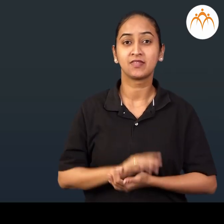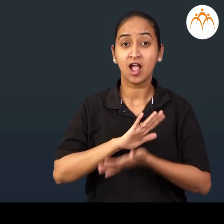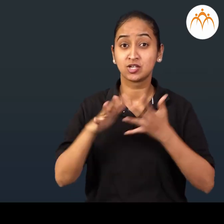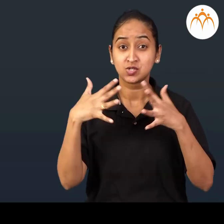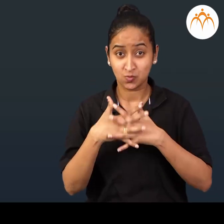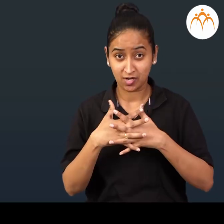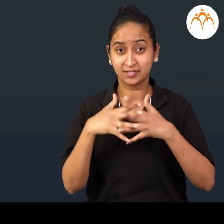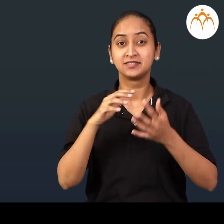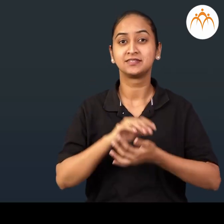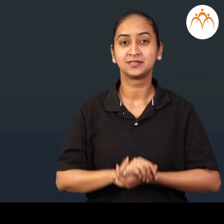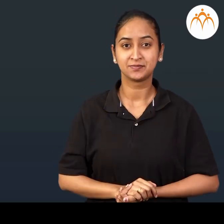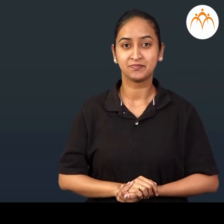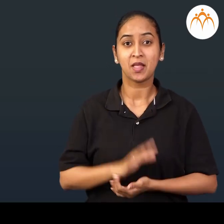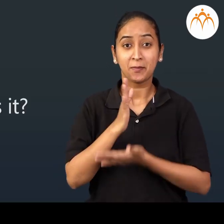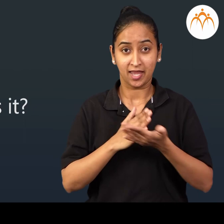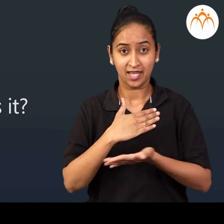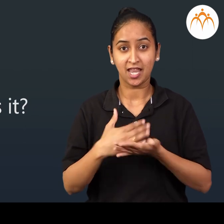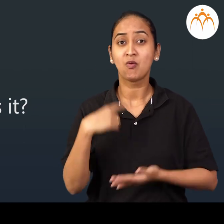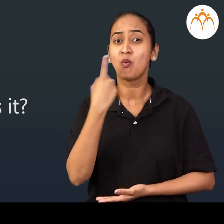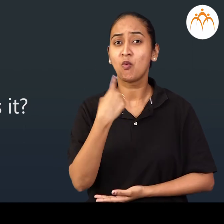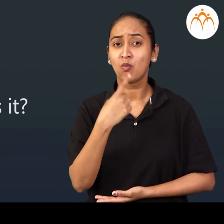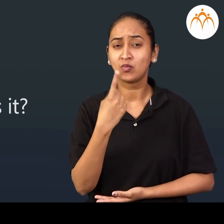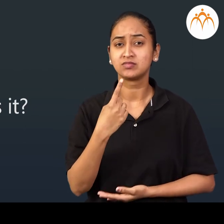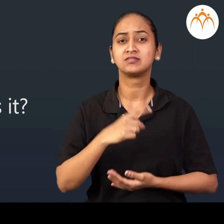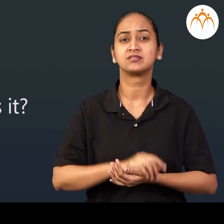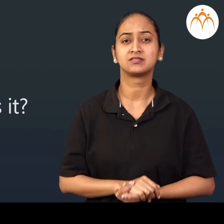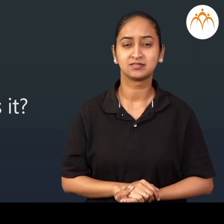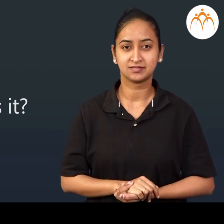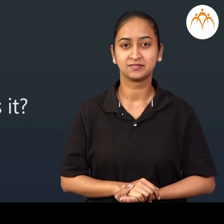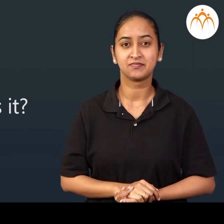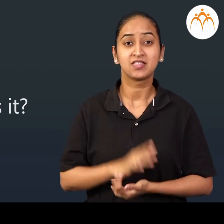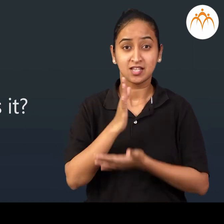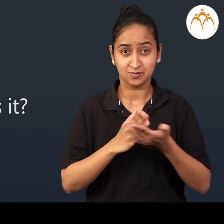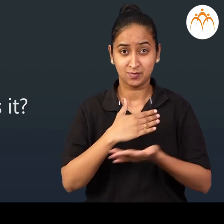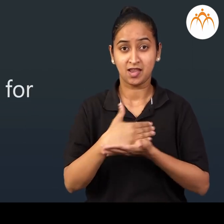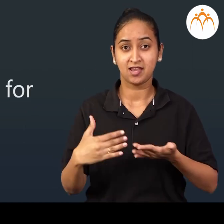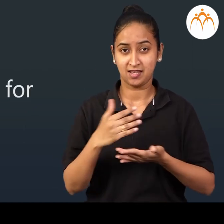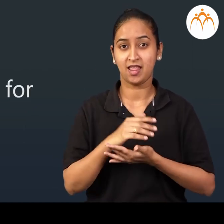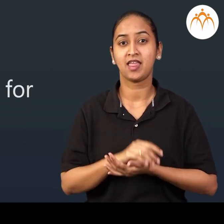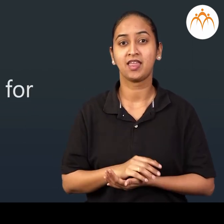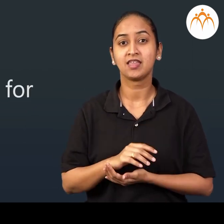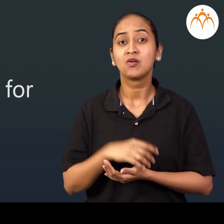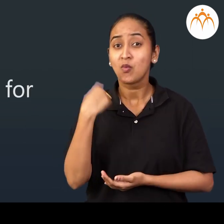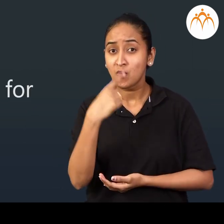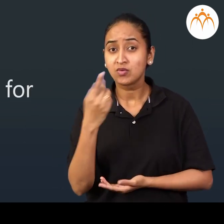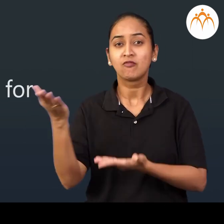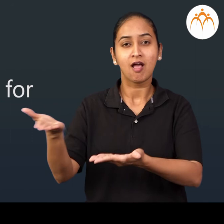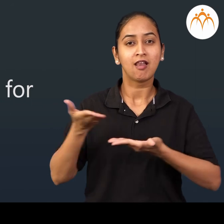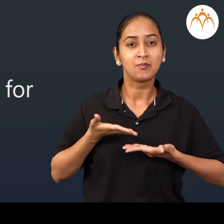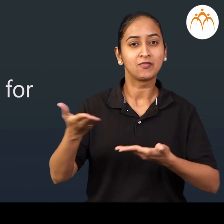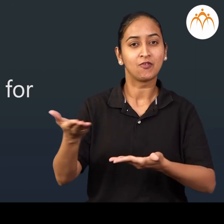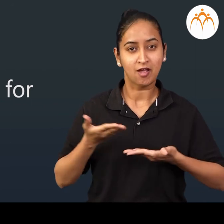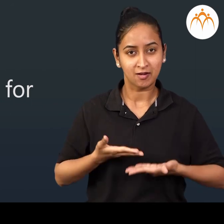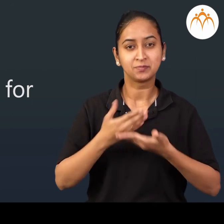Exercise. Who's birthday was it? Who all have come